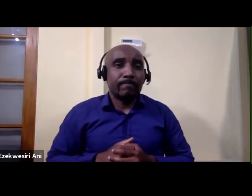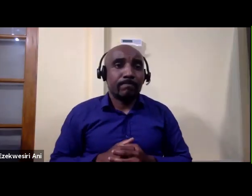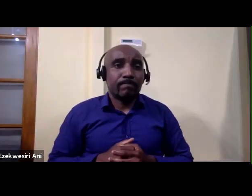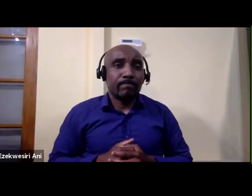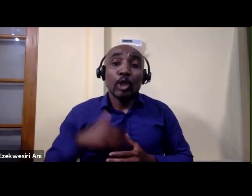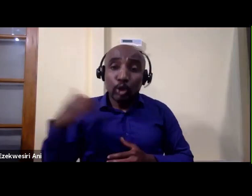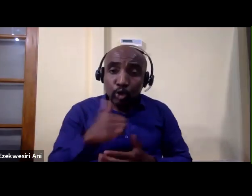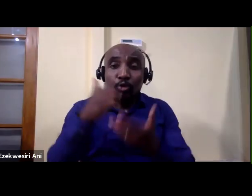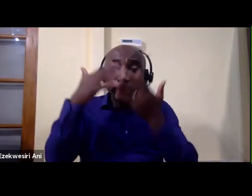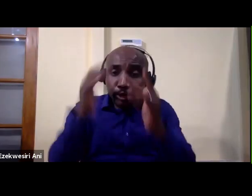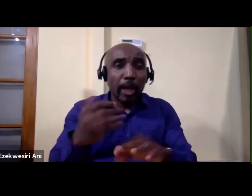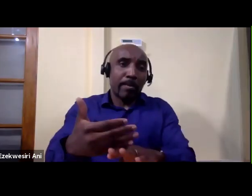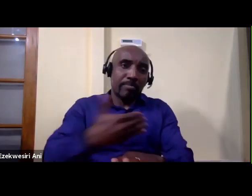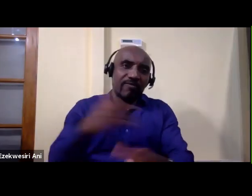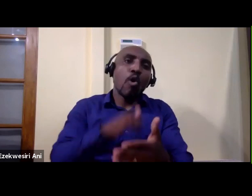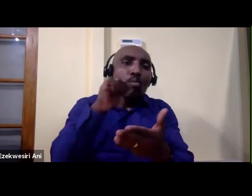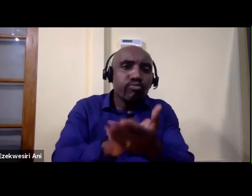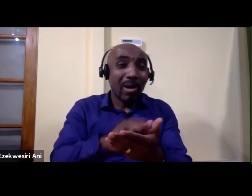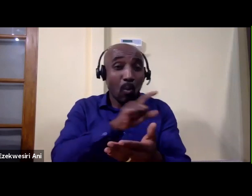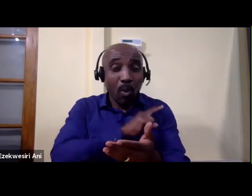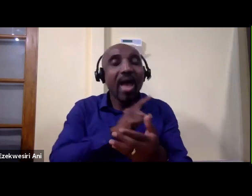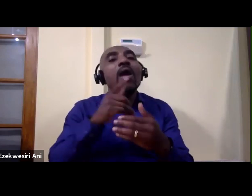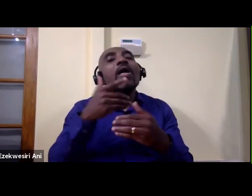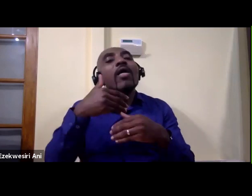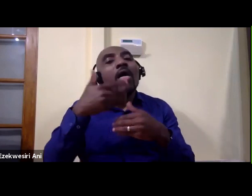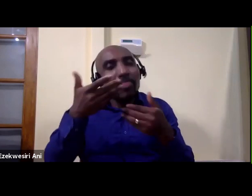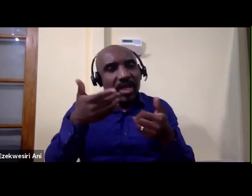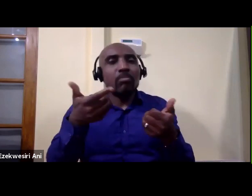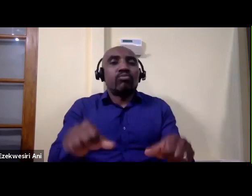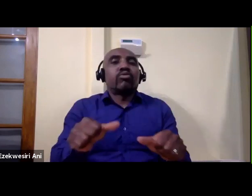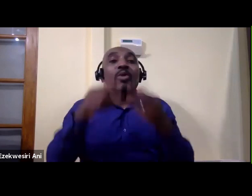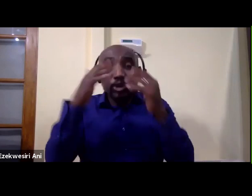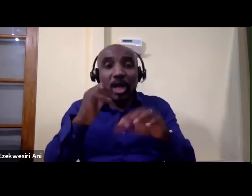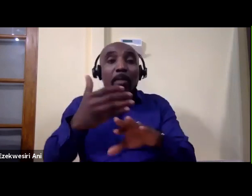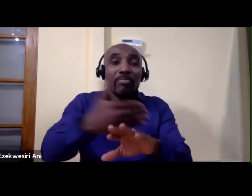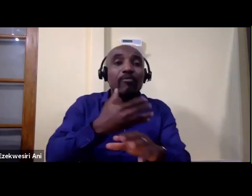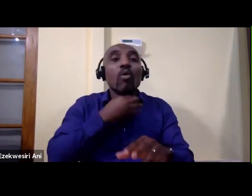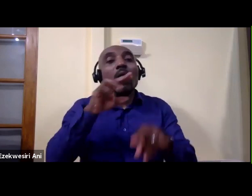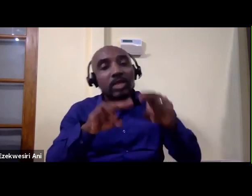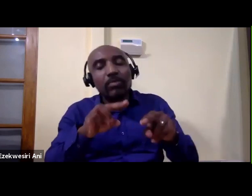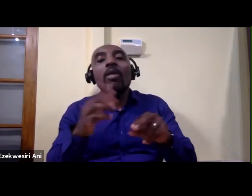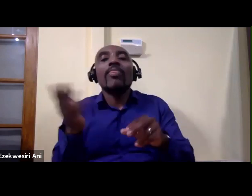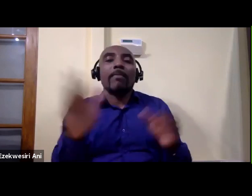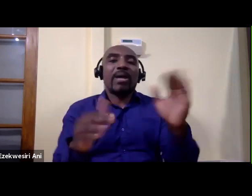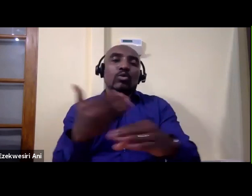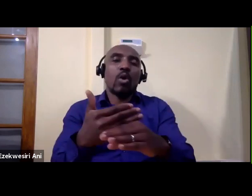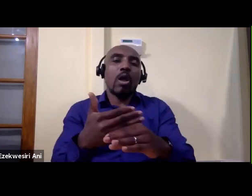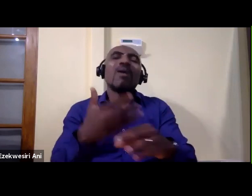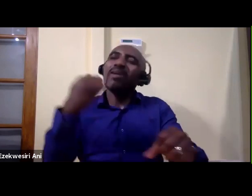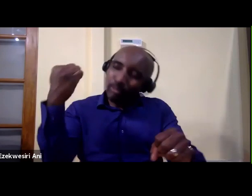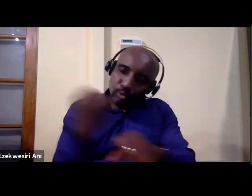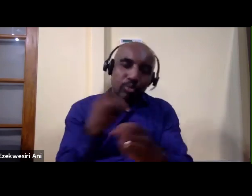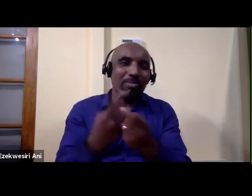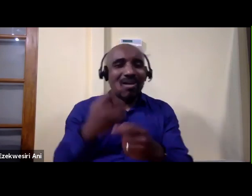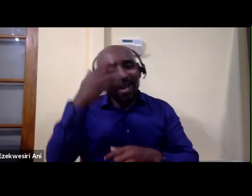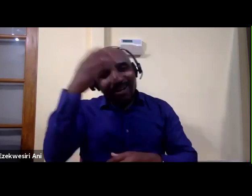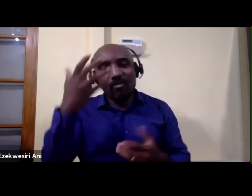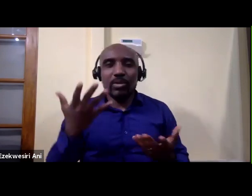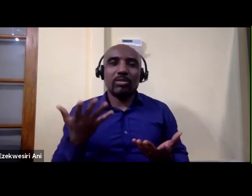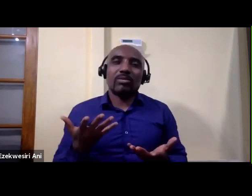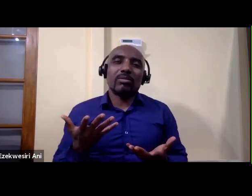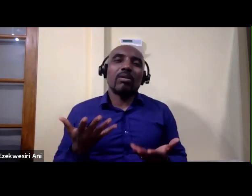proper check-in before people are let out in the community to work again. do something about it. The government should do something about it.